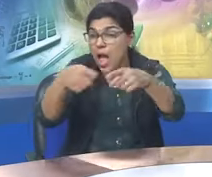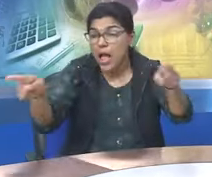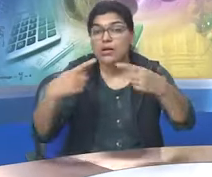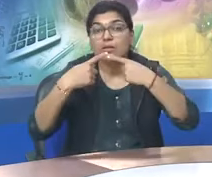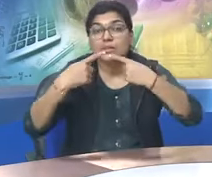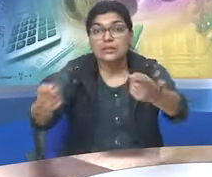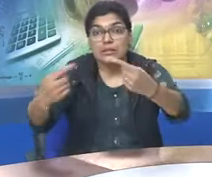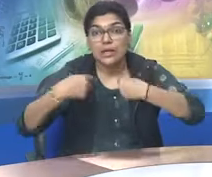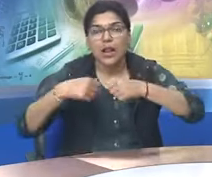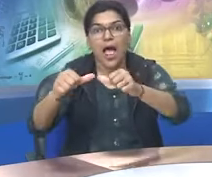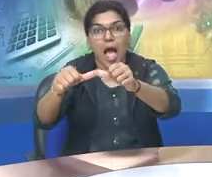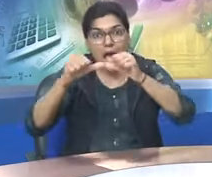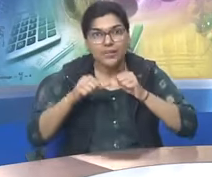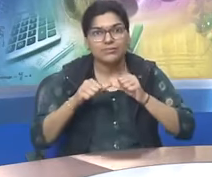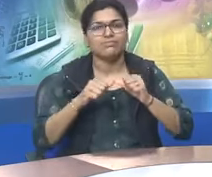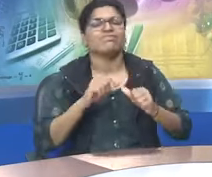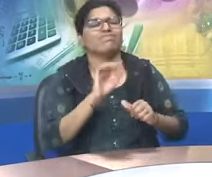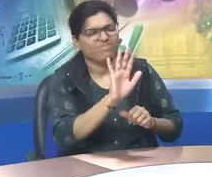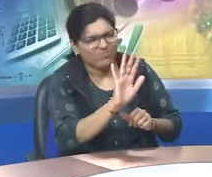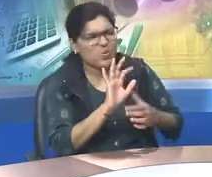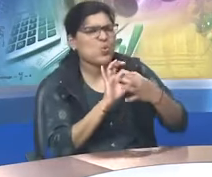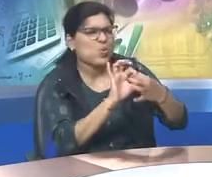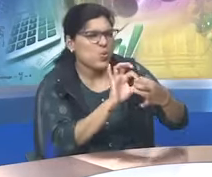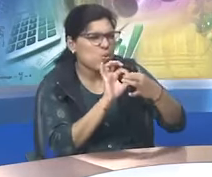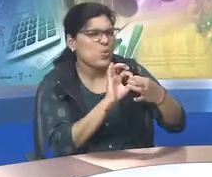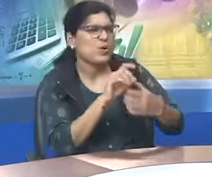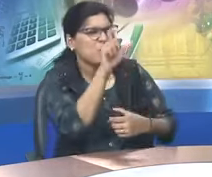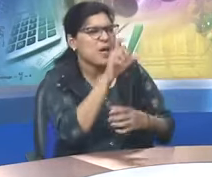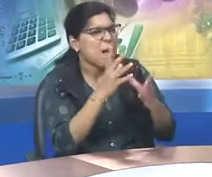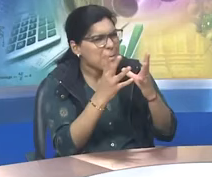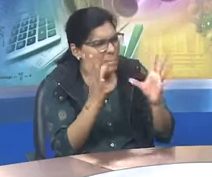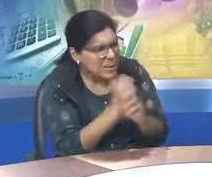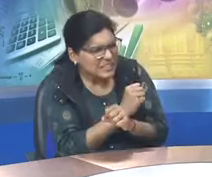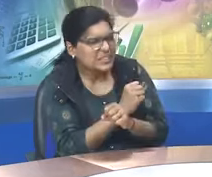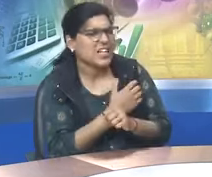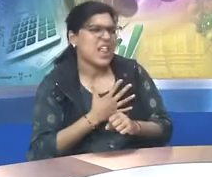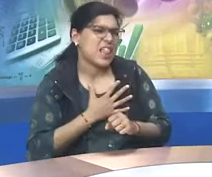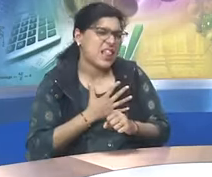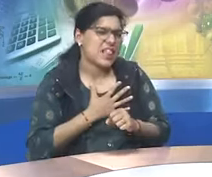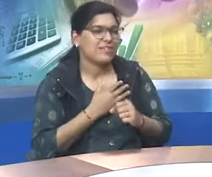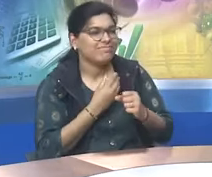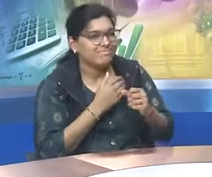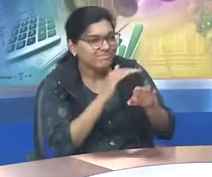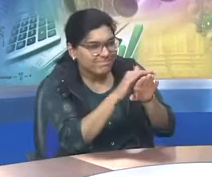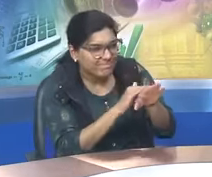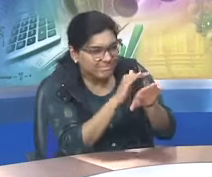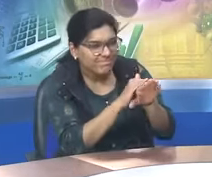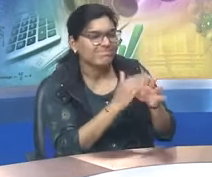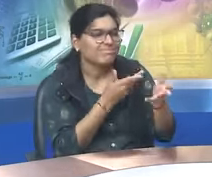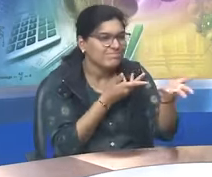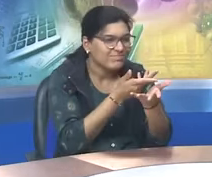she is not feeling like asking for love from other people.